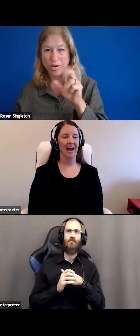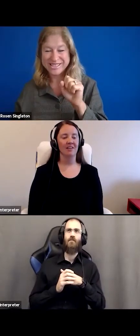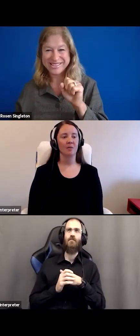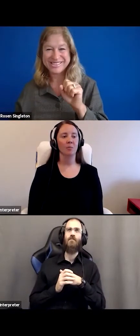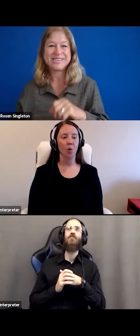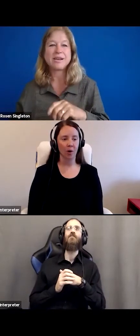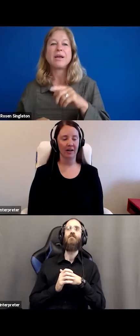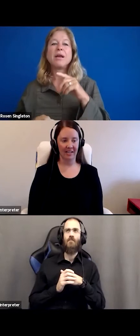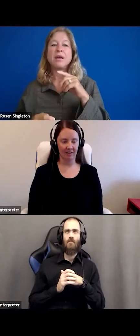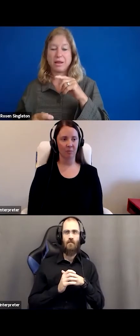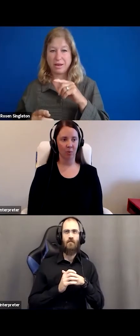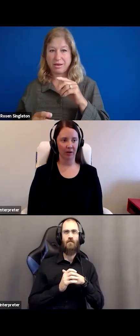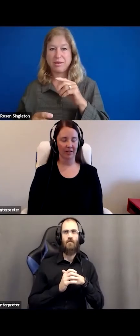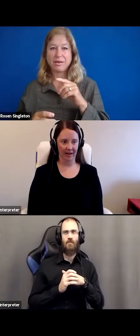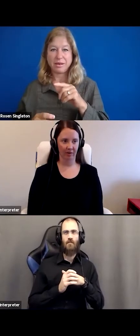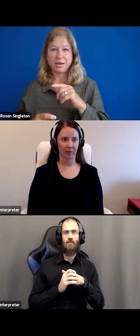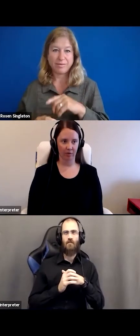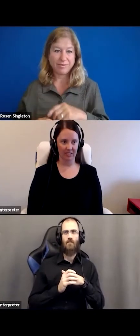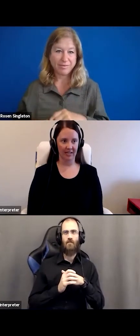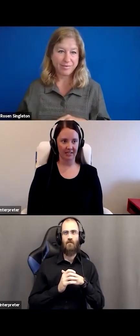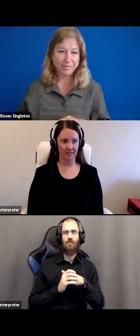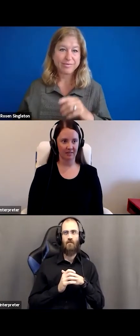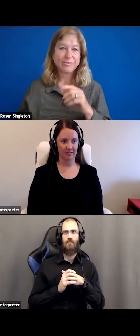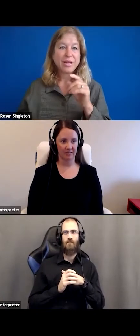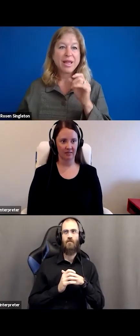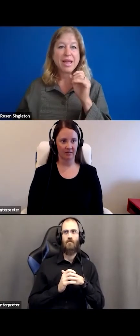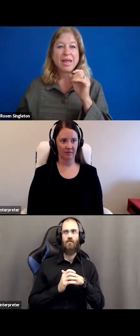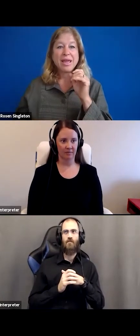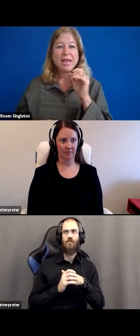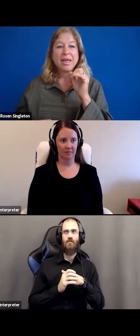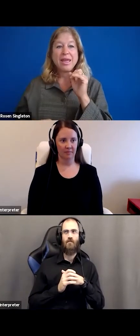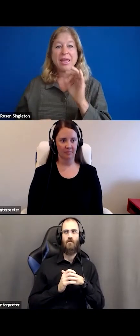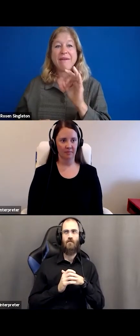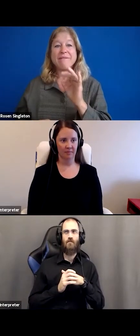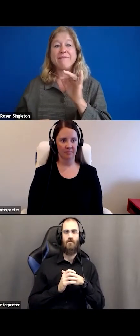we have even more narrow oversight.